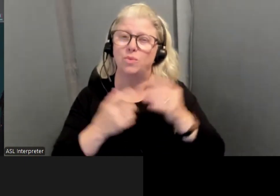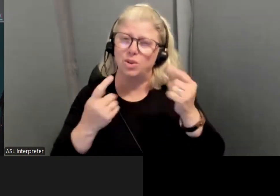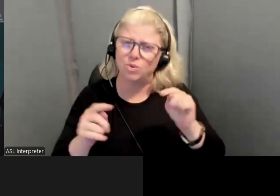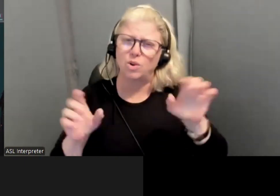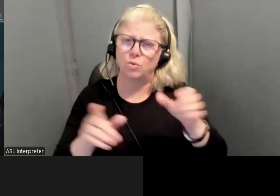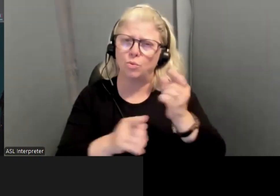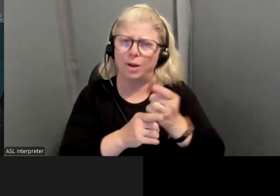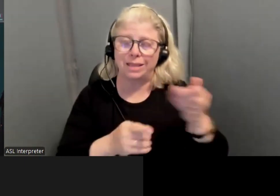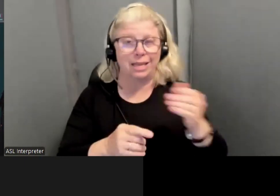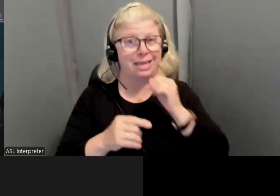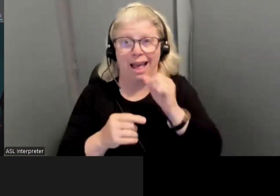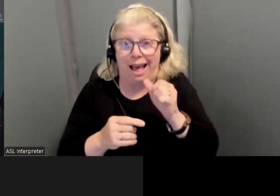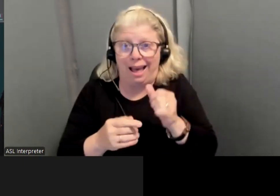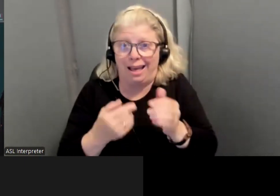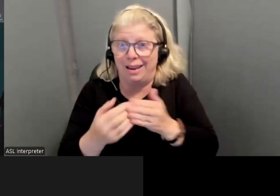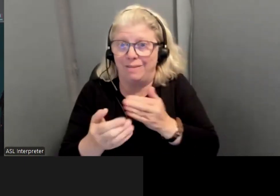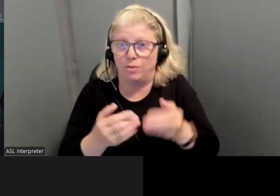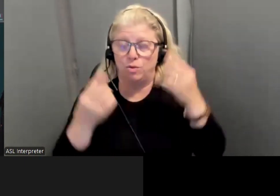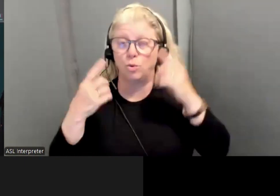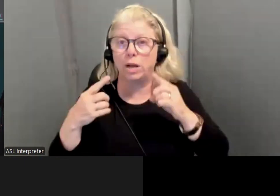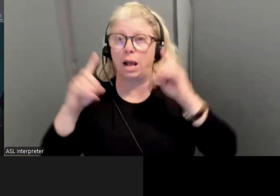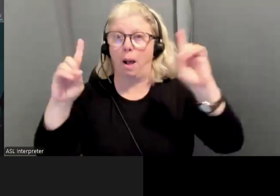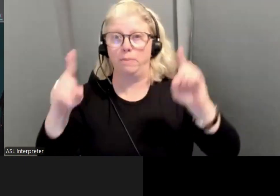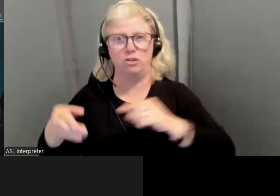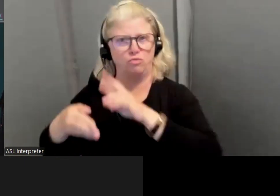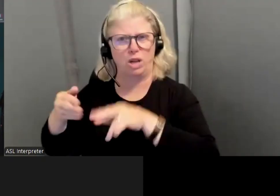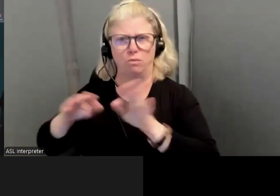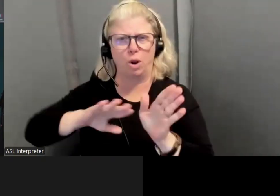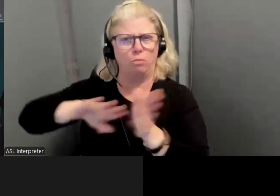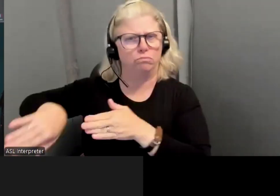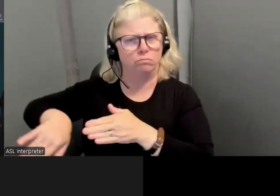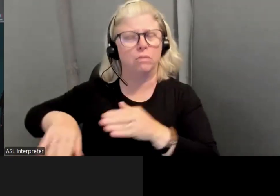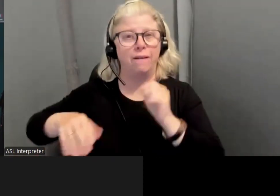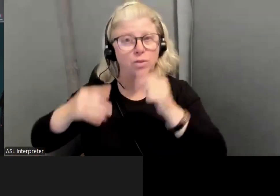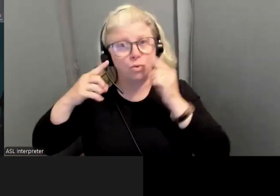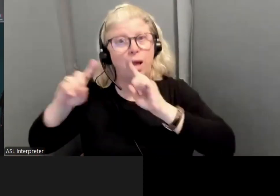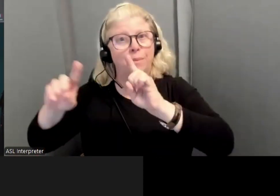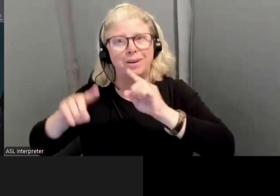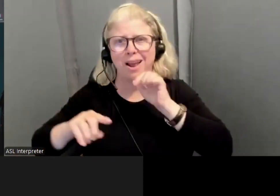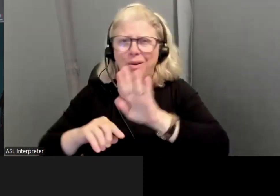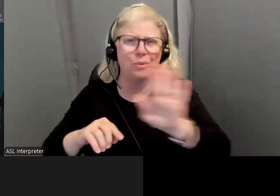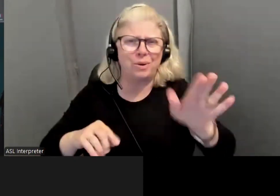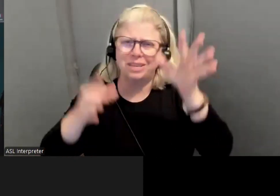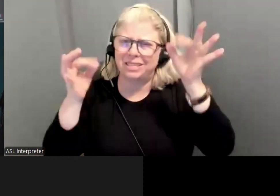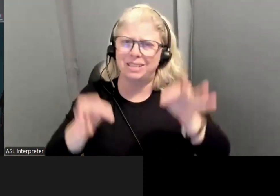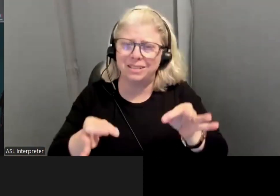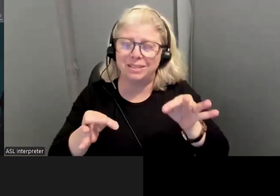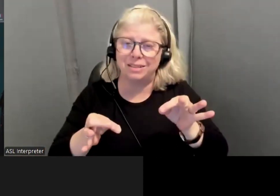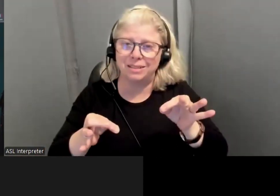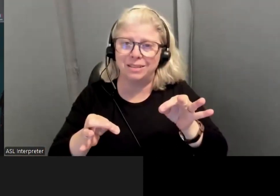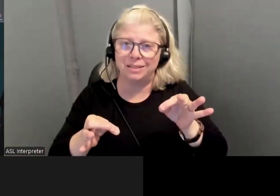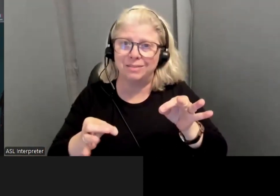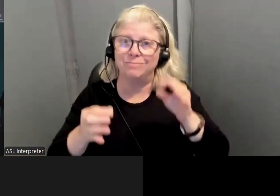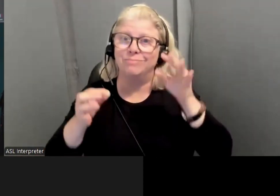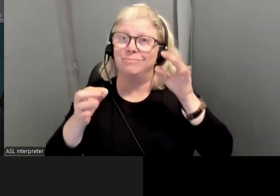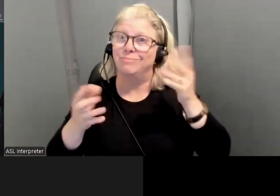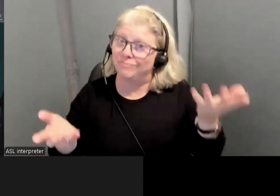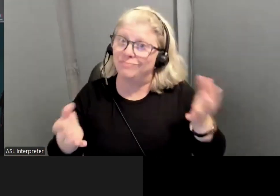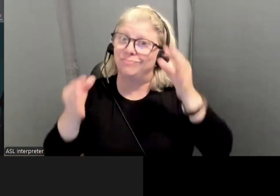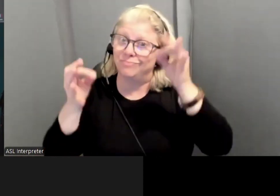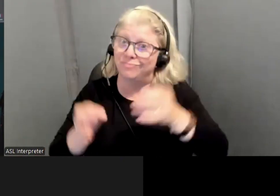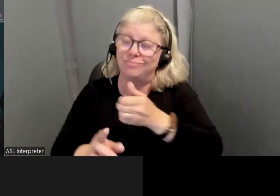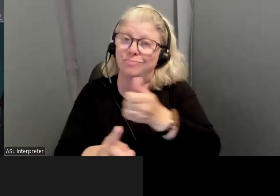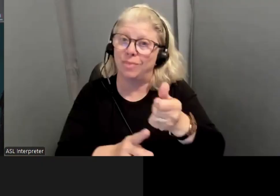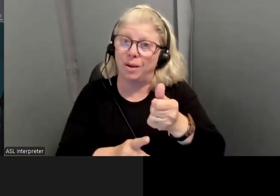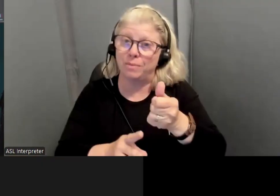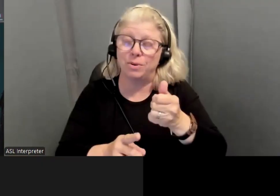not whether you accomplish the right thing or not. Whether you accomplish it, it's not up to you. It's up to a bunch of other things. But nothing is going